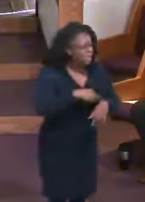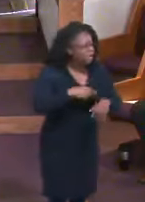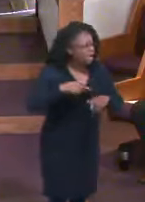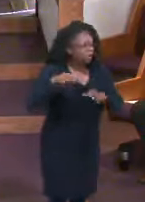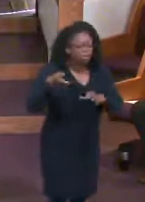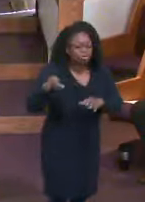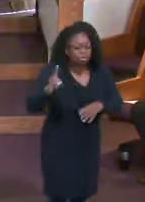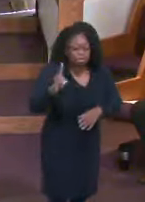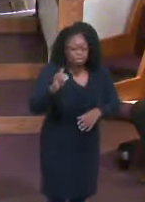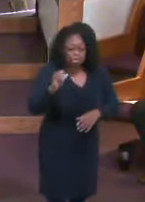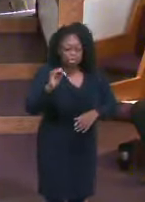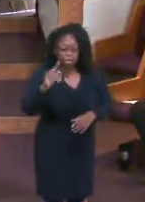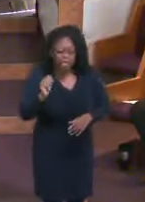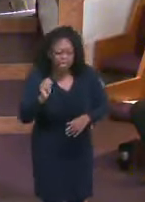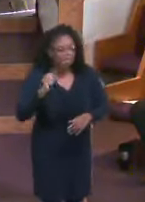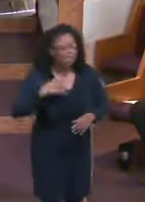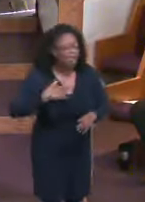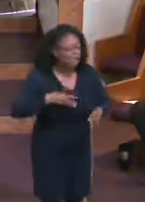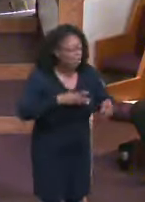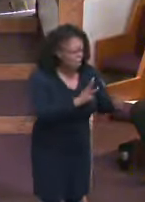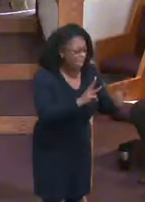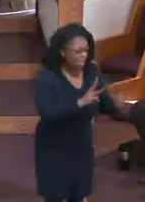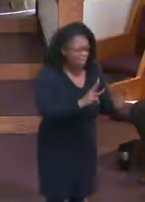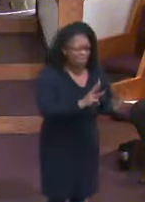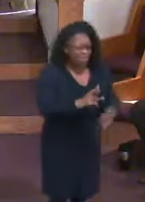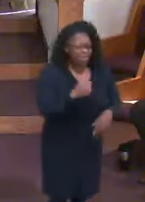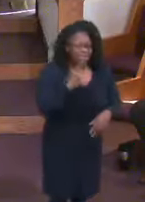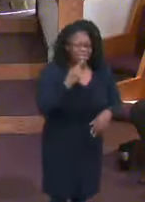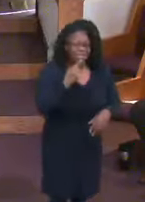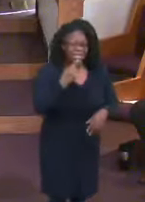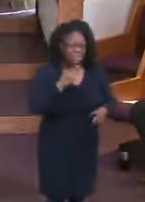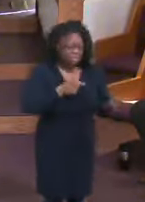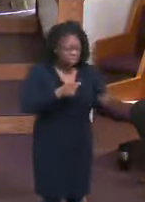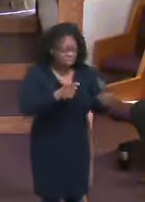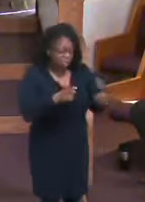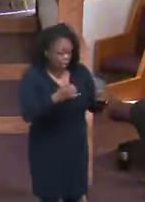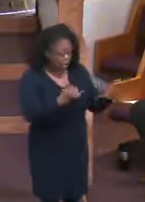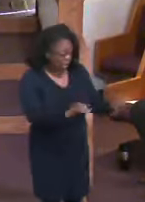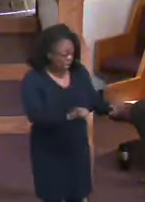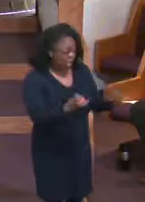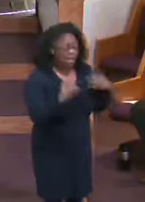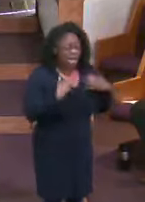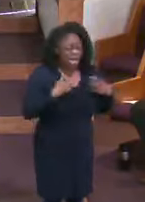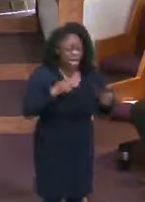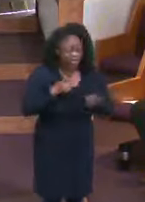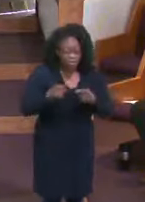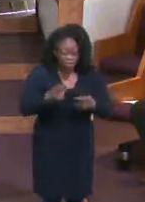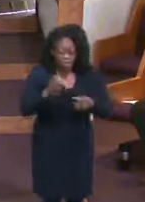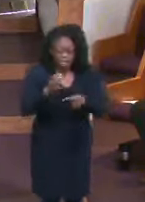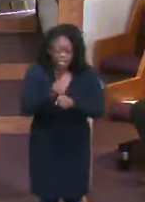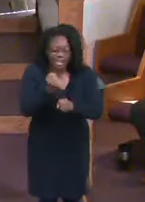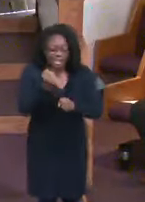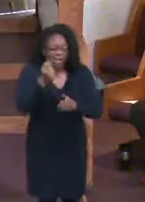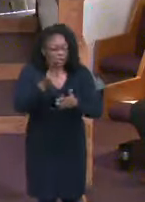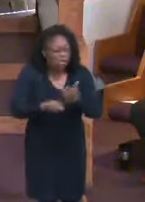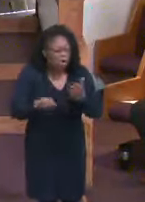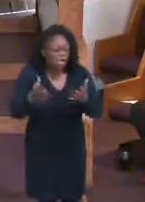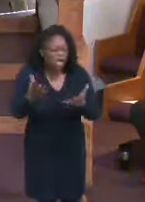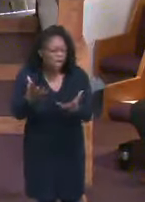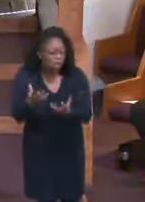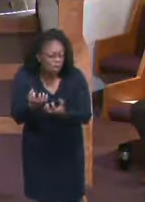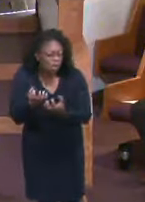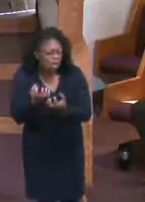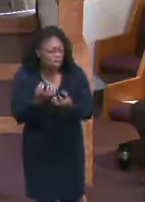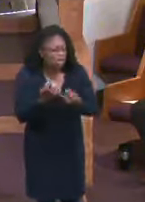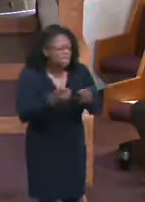way." Her hooks then says, "Control, now I've got control to get what I want. Control, I like to